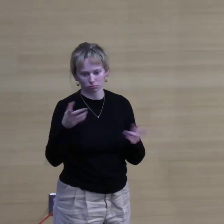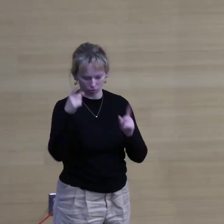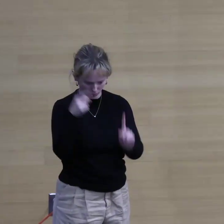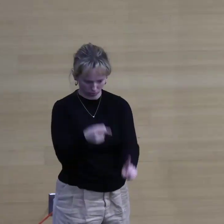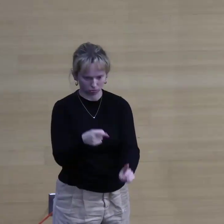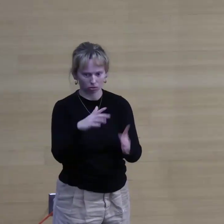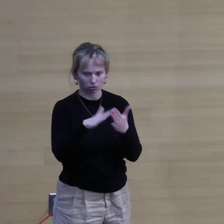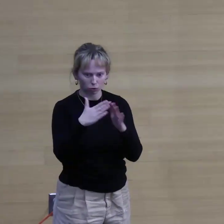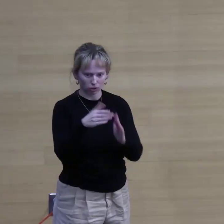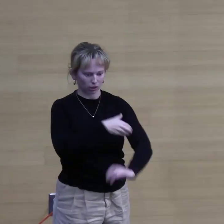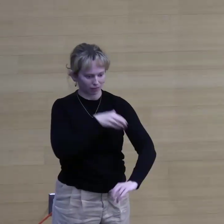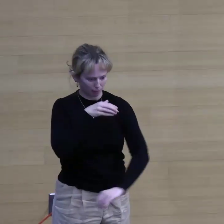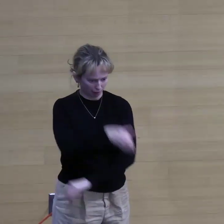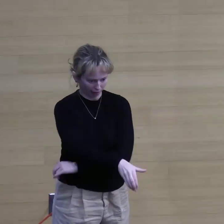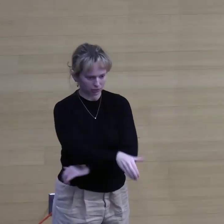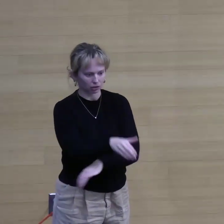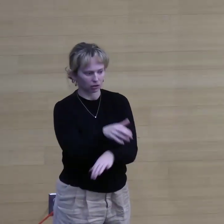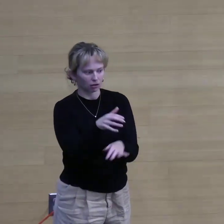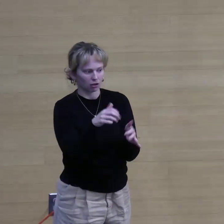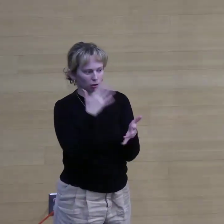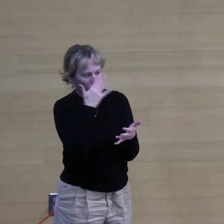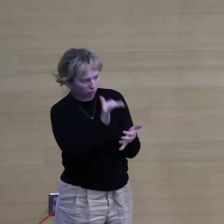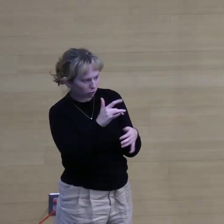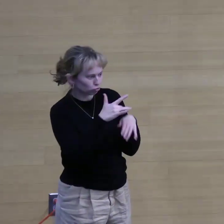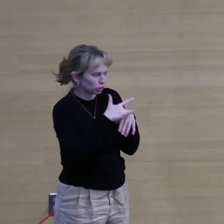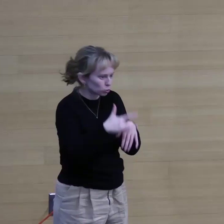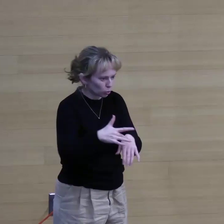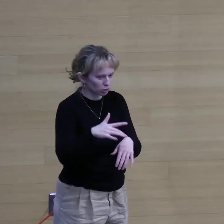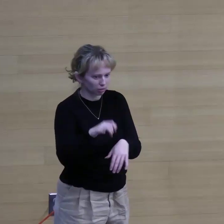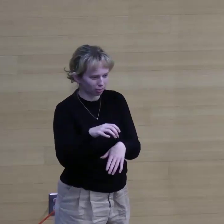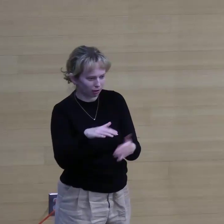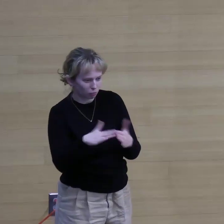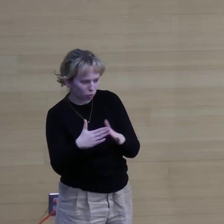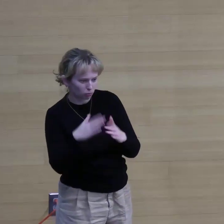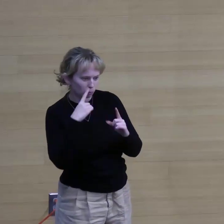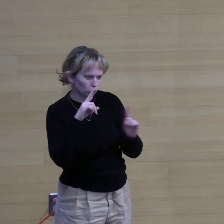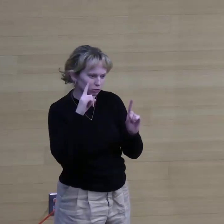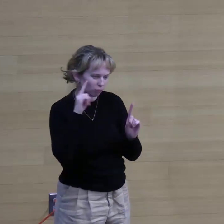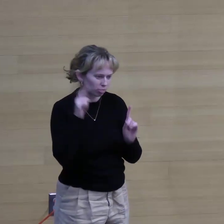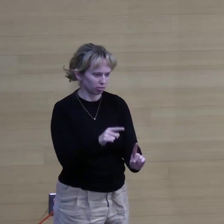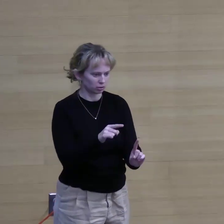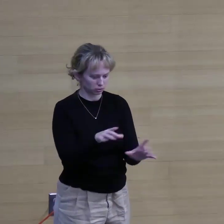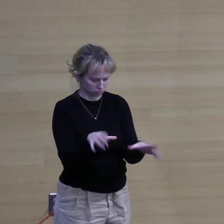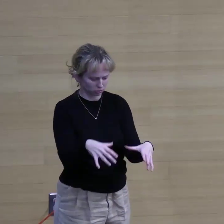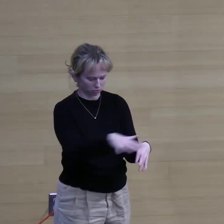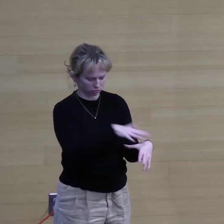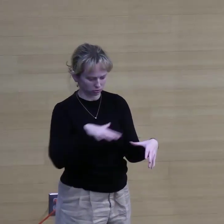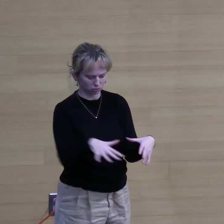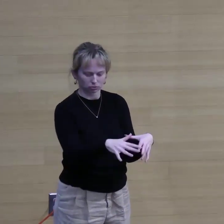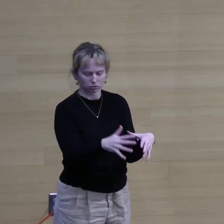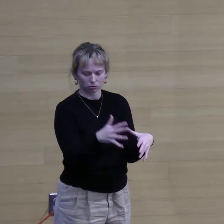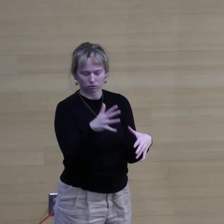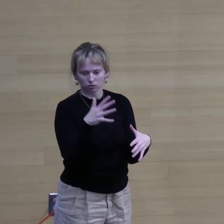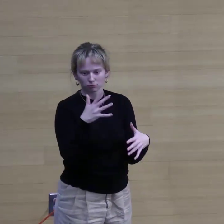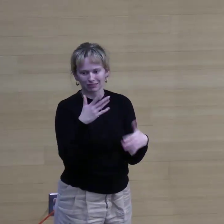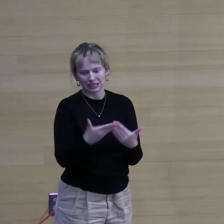that's impacted and figuring out what does it look like to resource that community to figure out what works for them. I mean, I